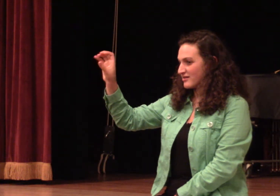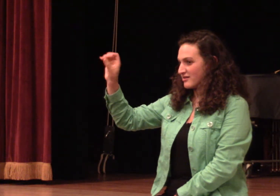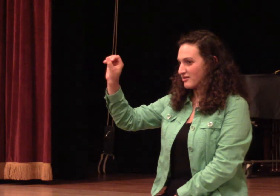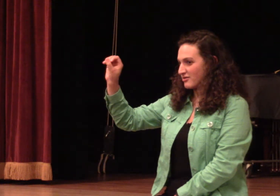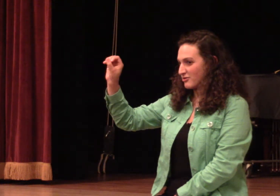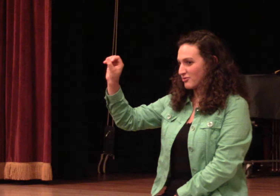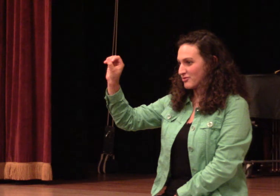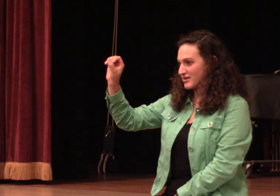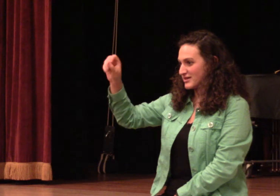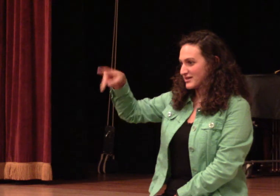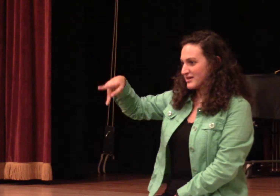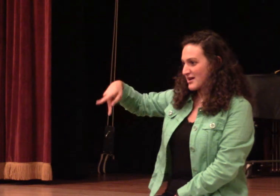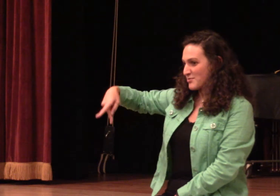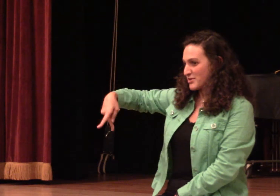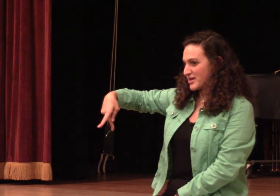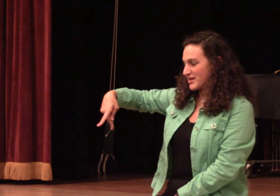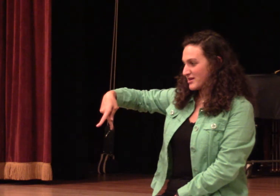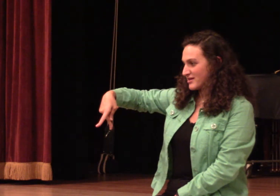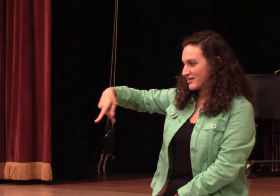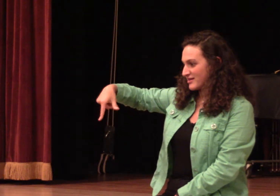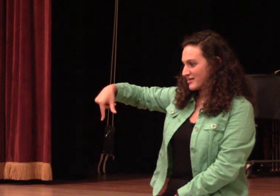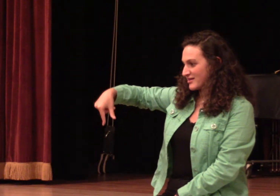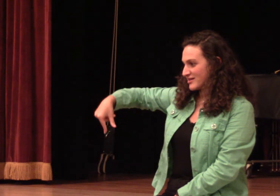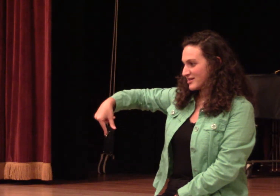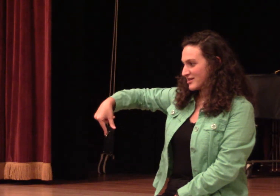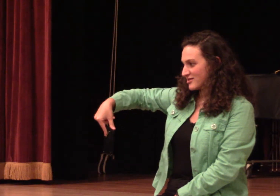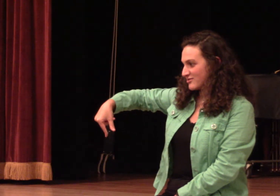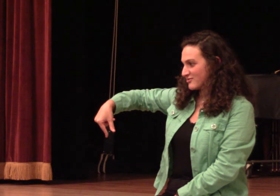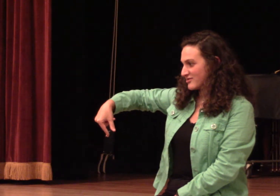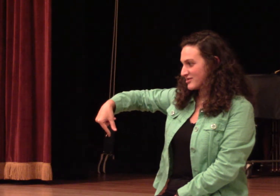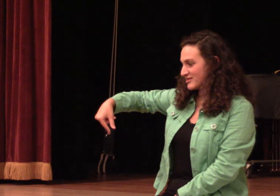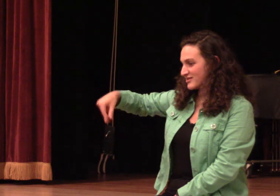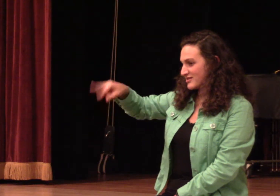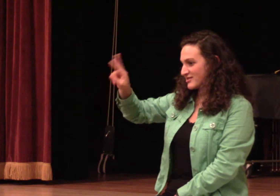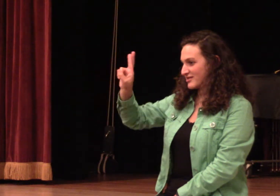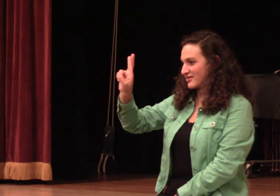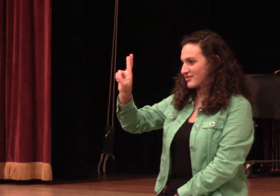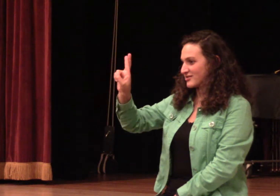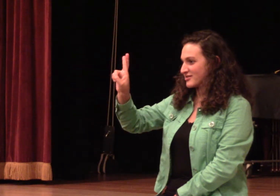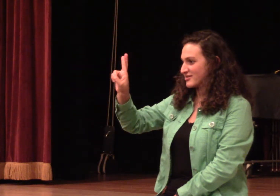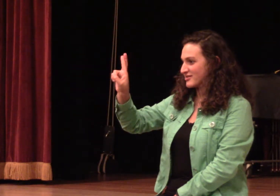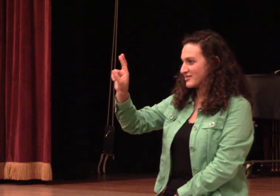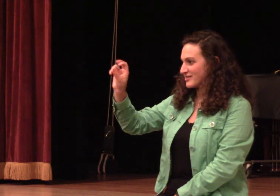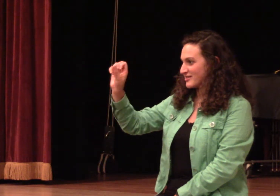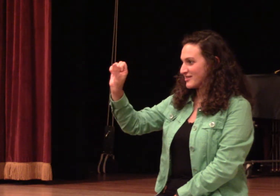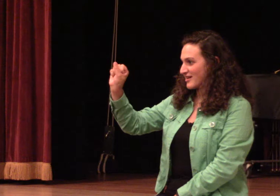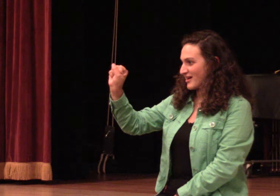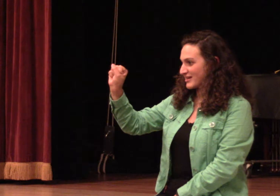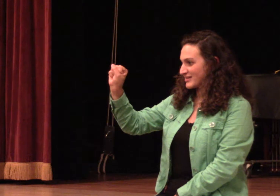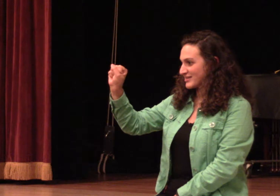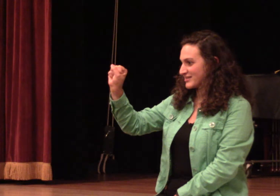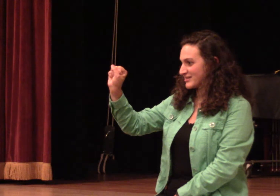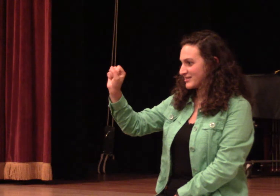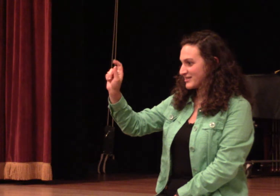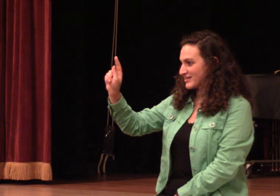O, P, Q, R, S,